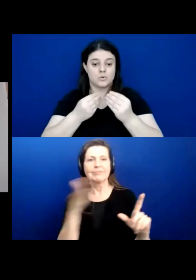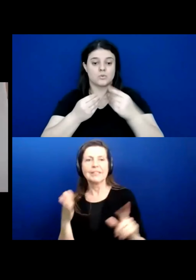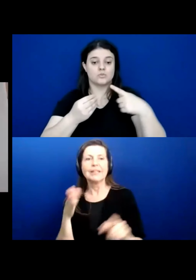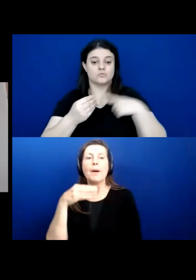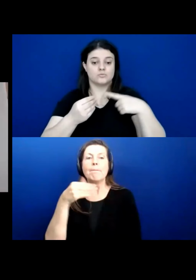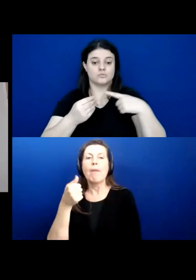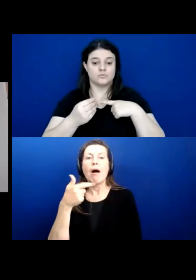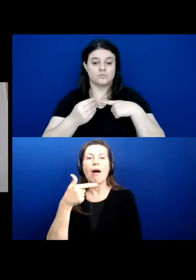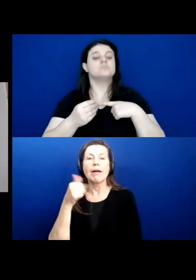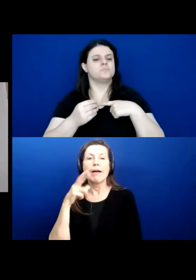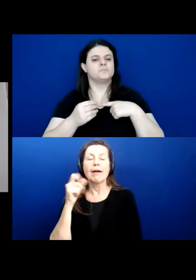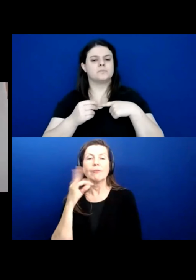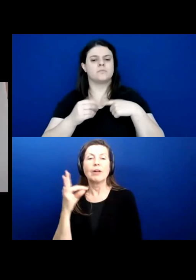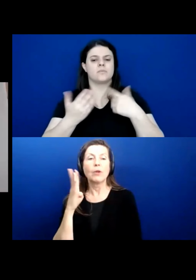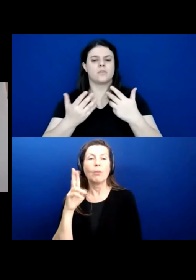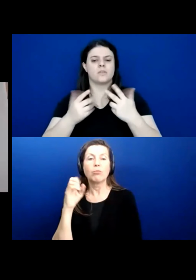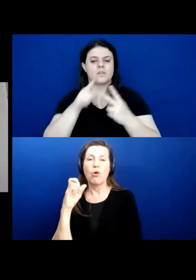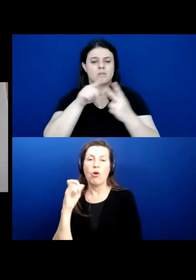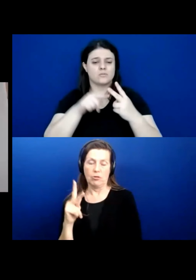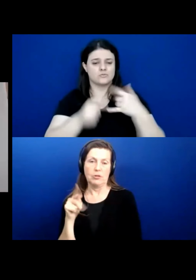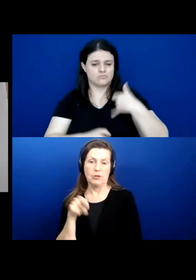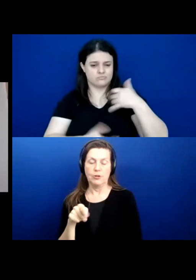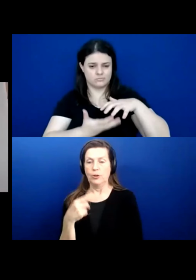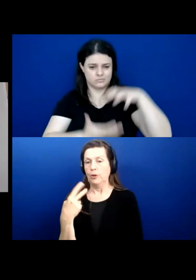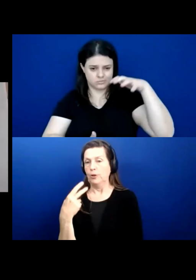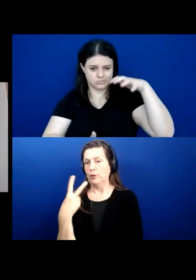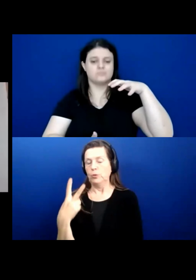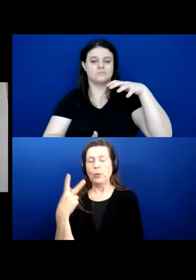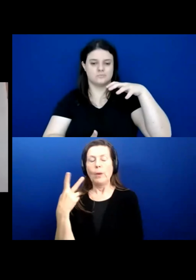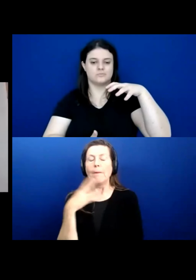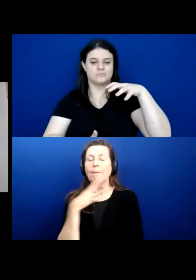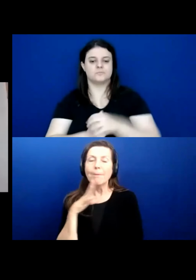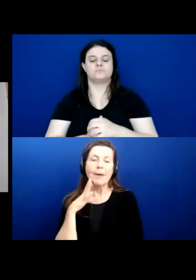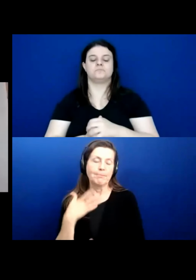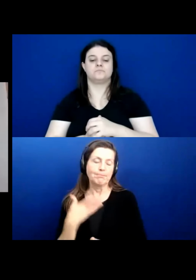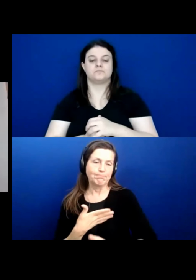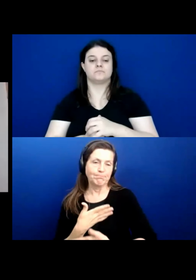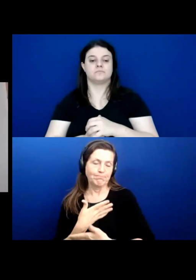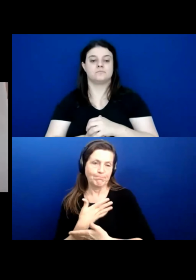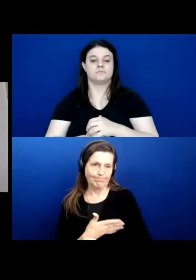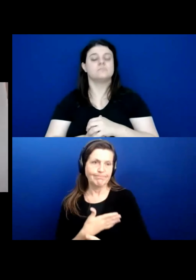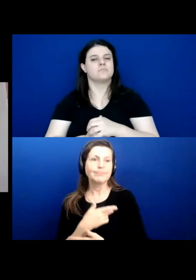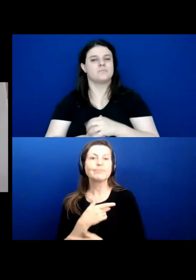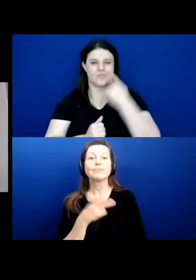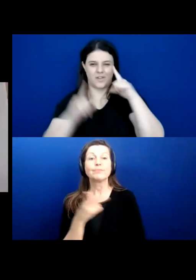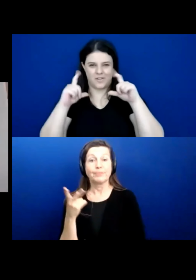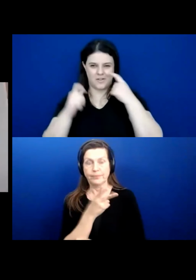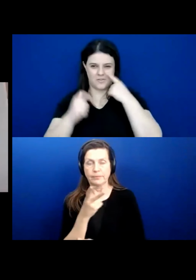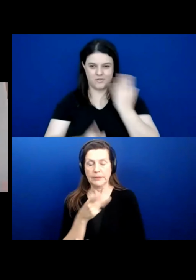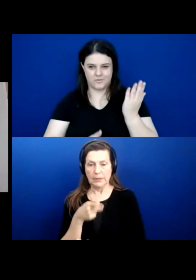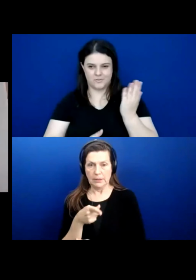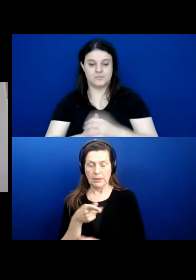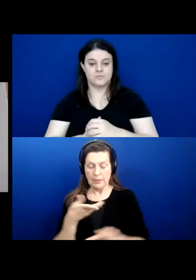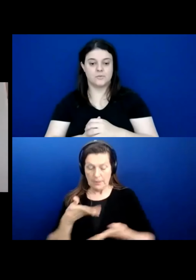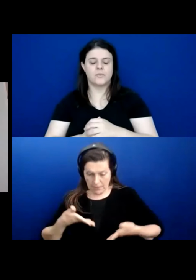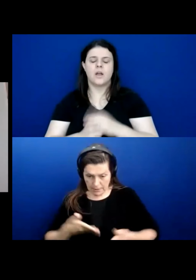And they're pictures of two elderly white women with short hair. The two mums discovered that they had